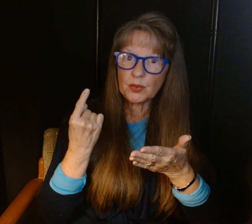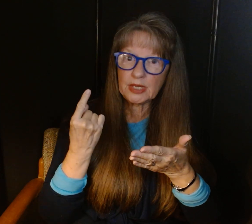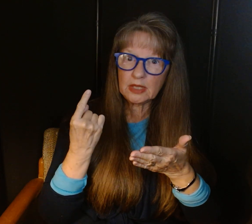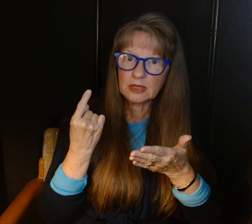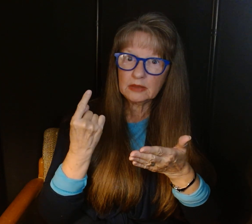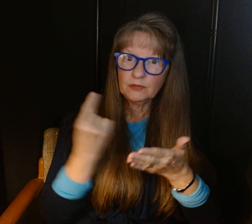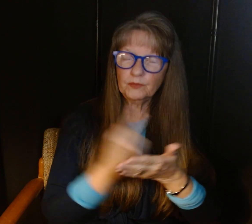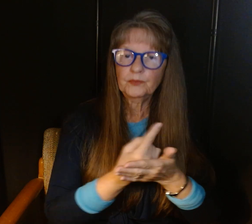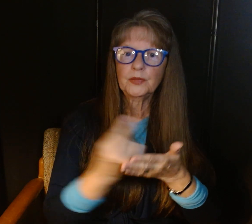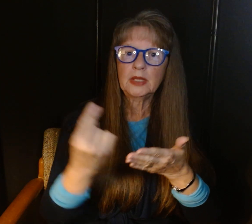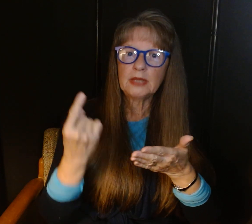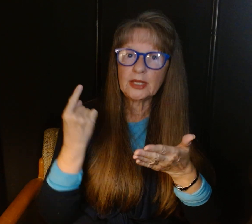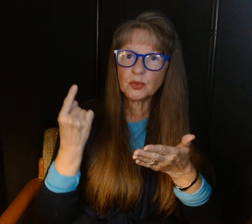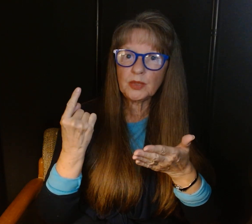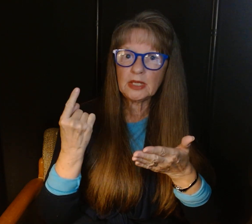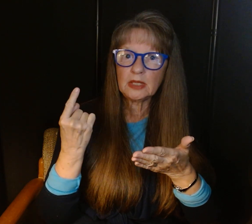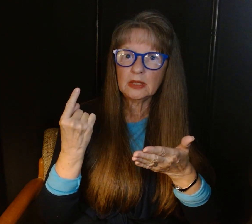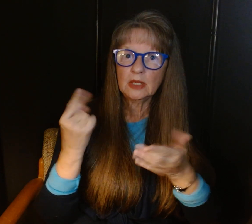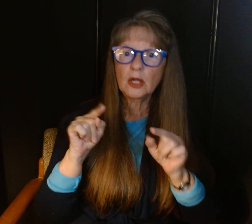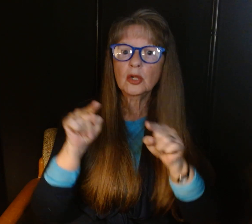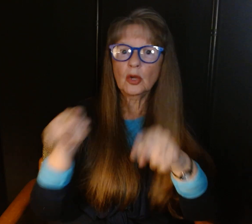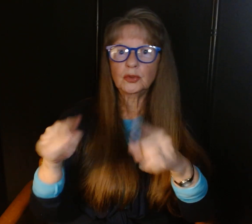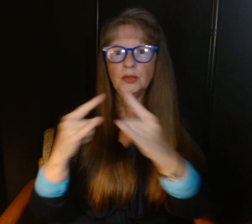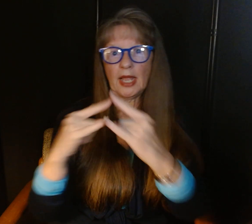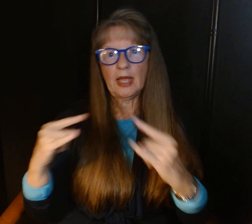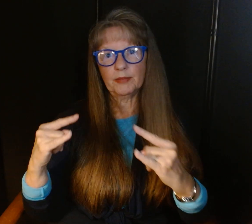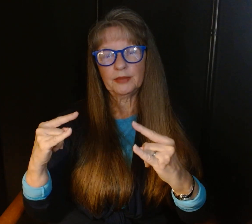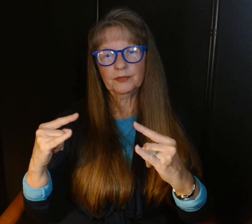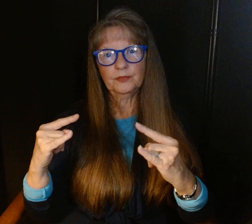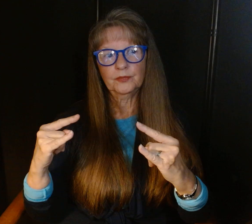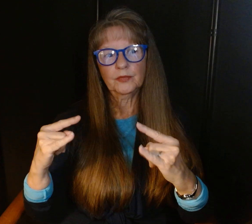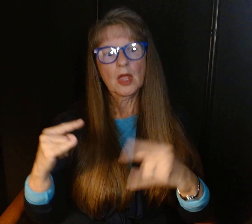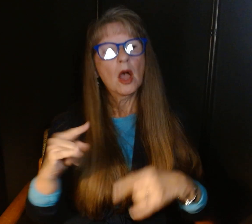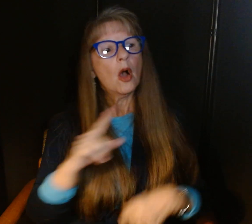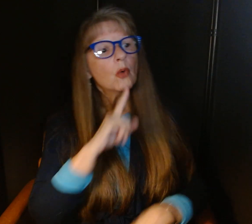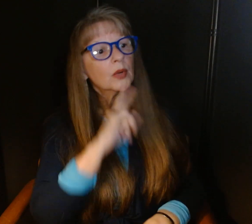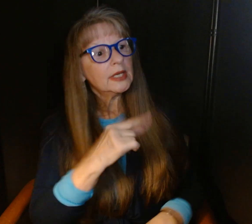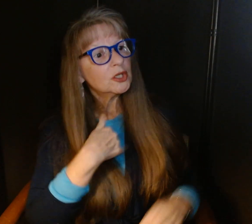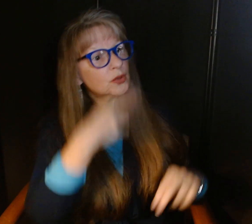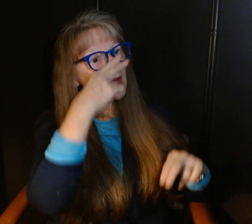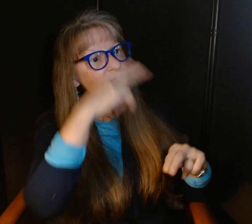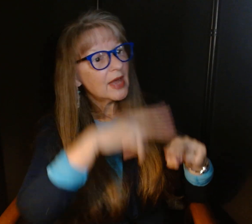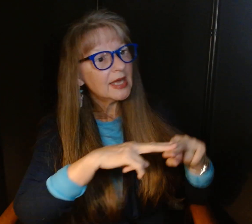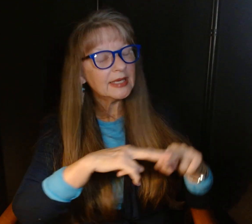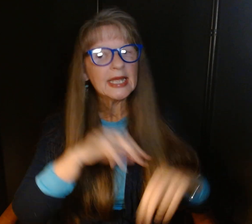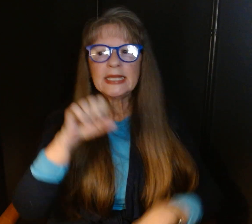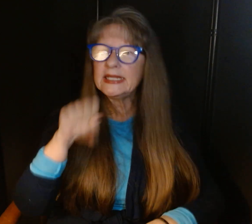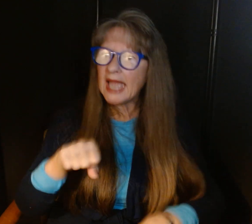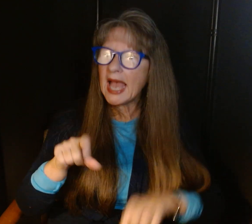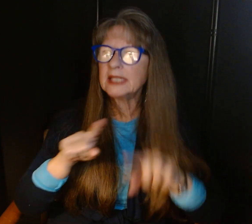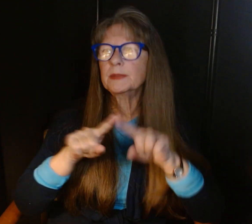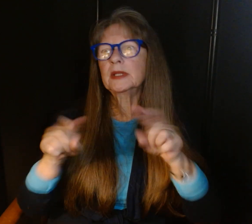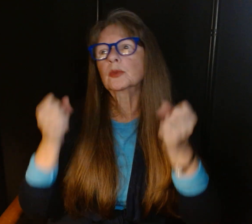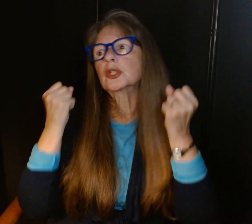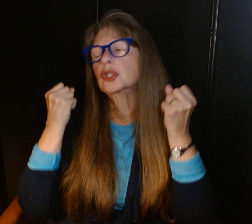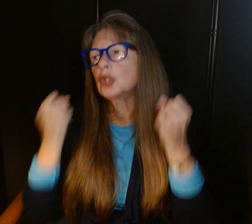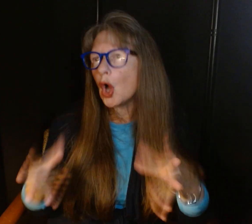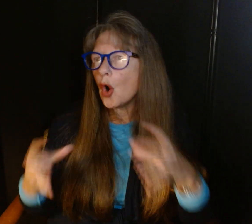week. Last week, go to camp. Oh, really? Did you have fun? Yes, but there were so